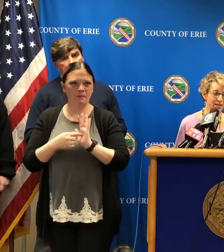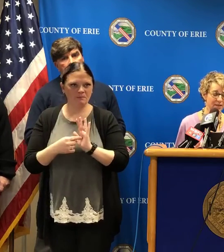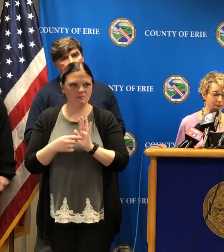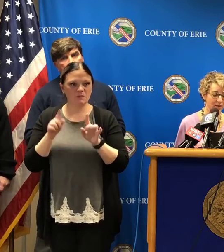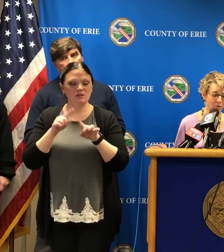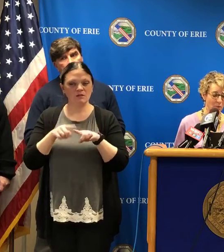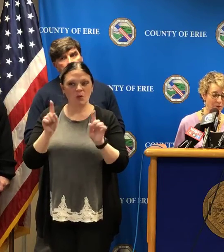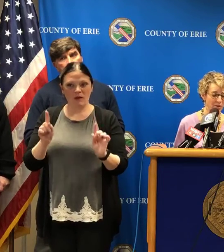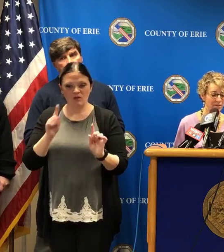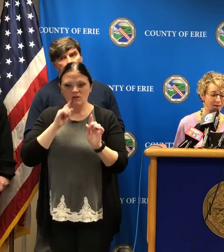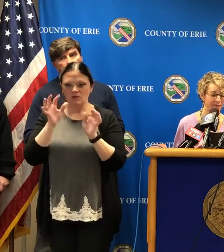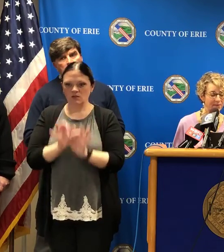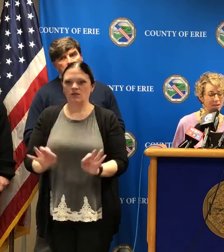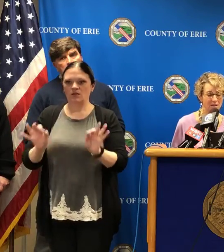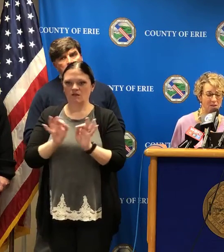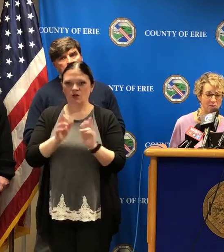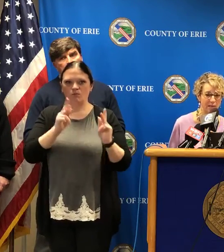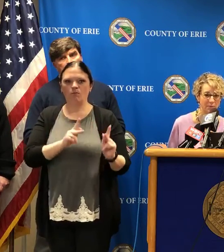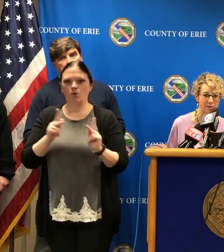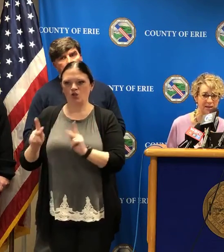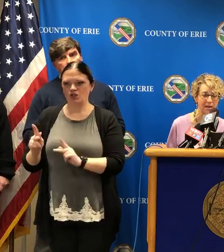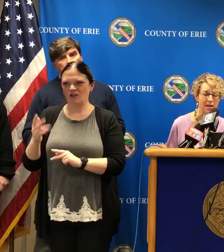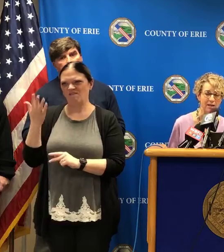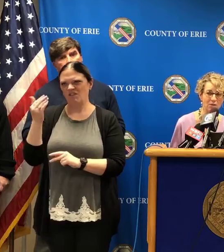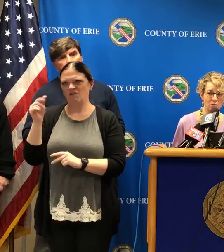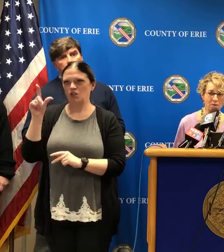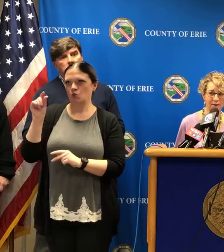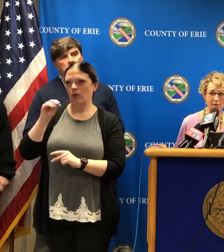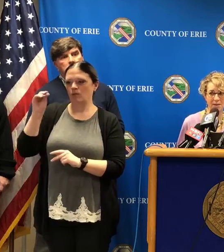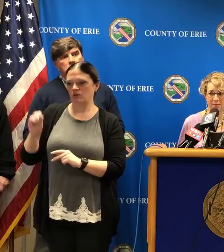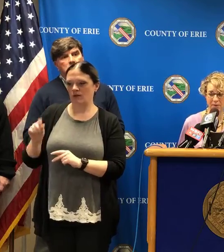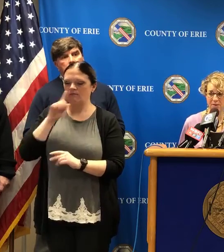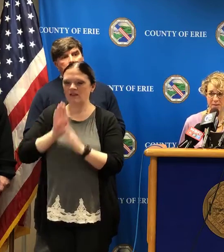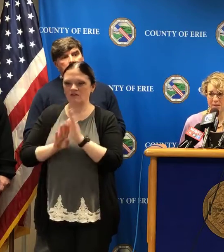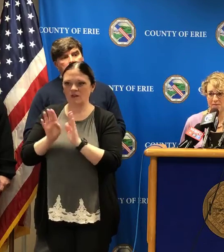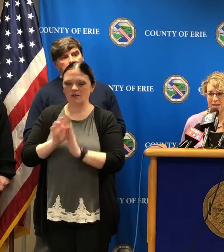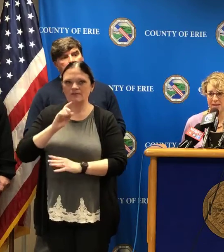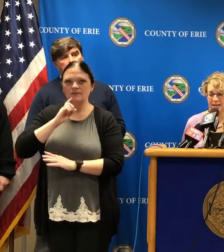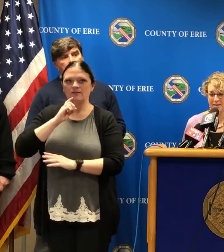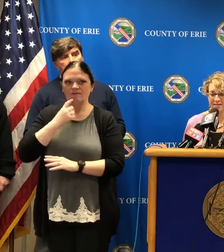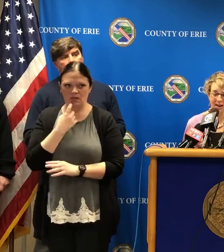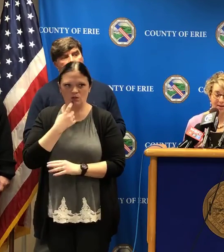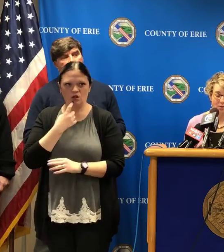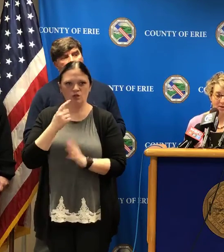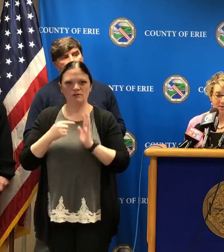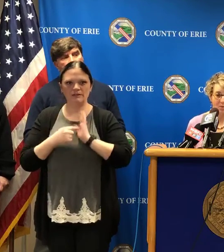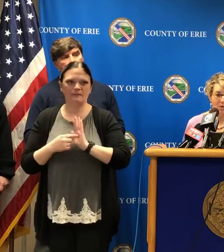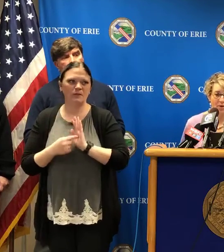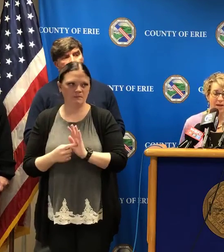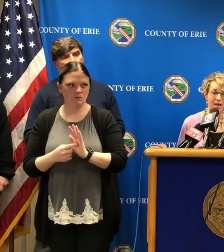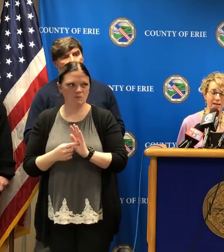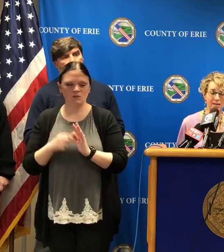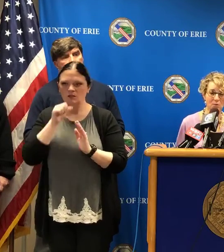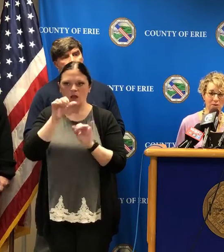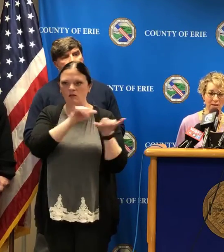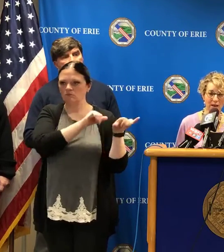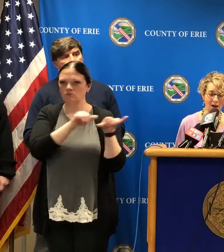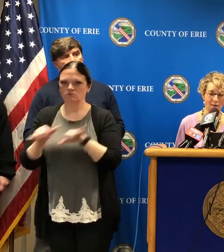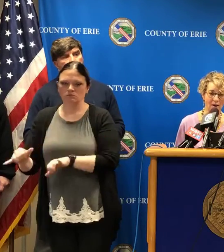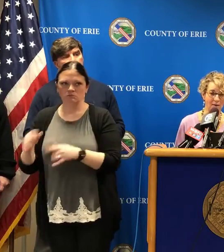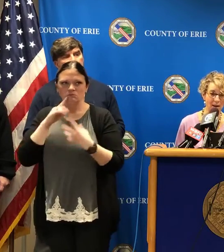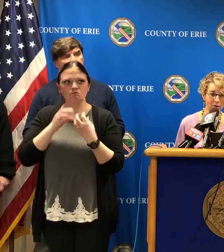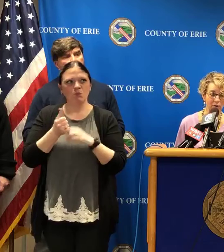is a significant proportion, about 15 to 20%, that do develop severe symptoms, and that's not across the board. That's